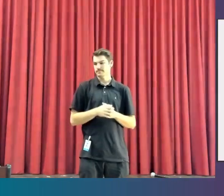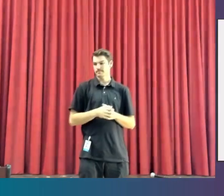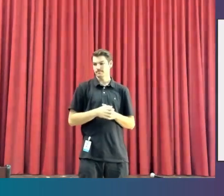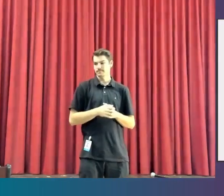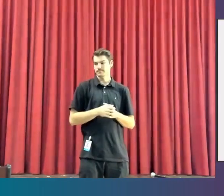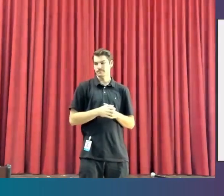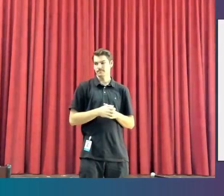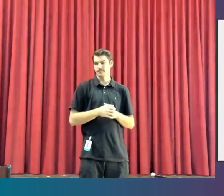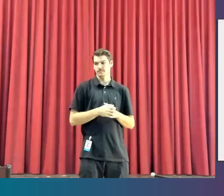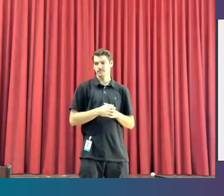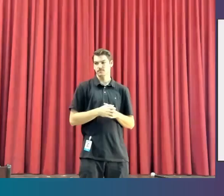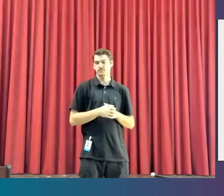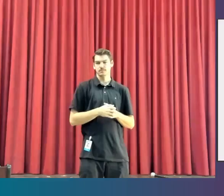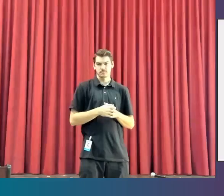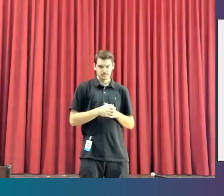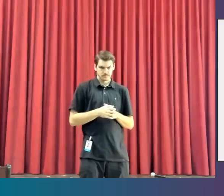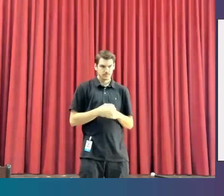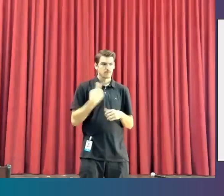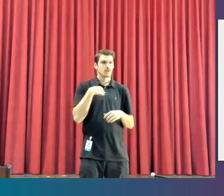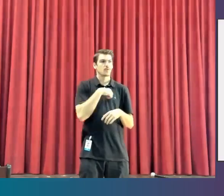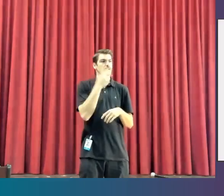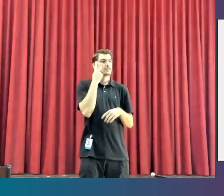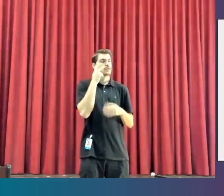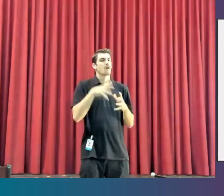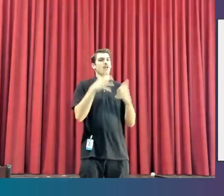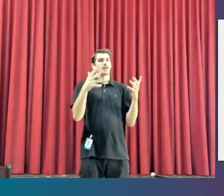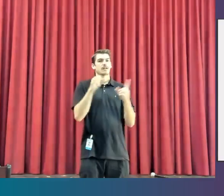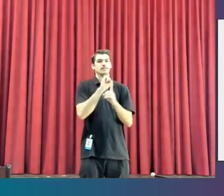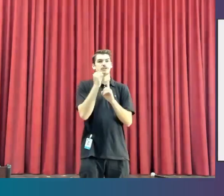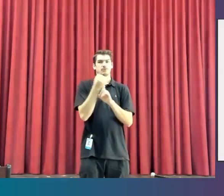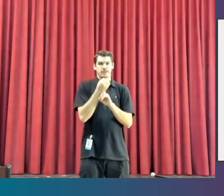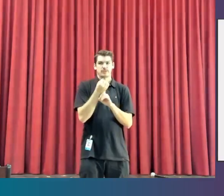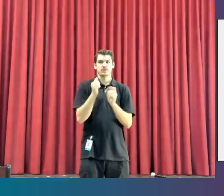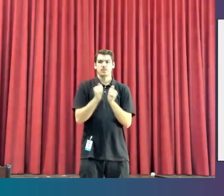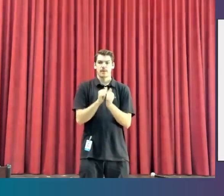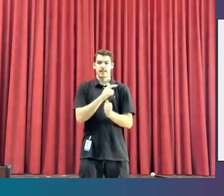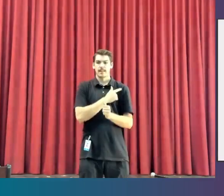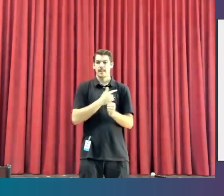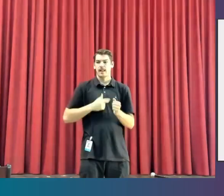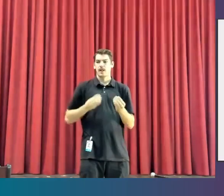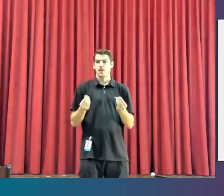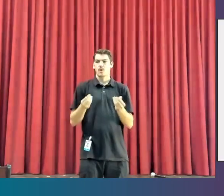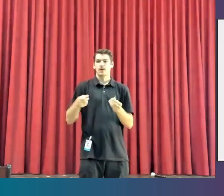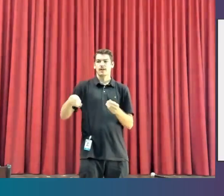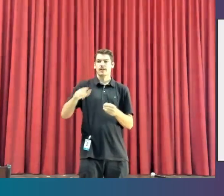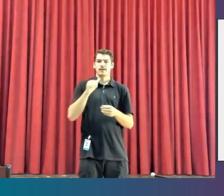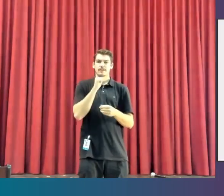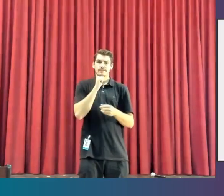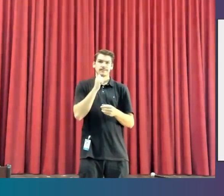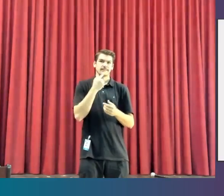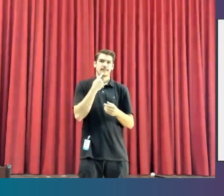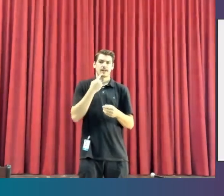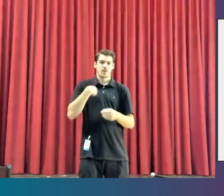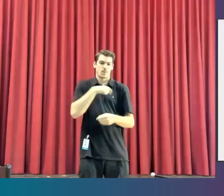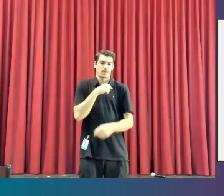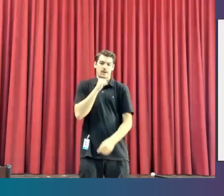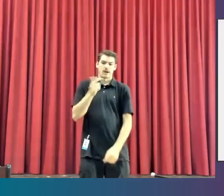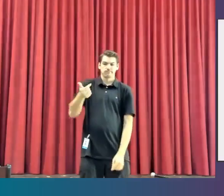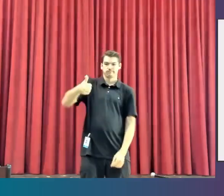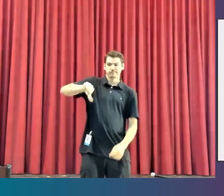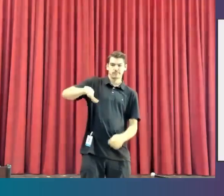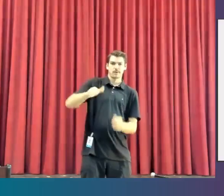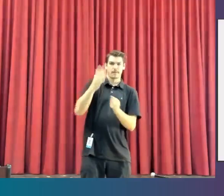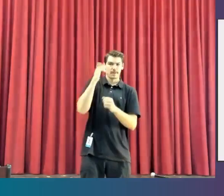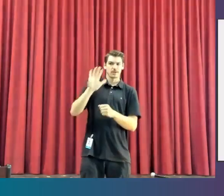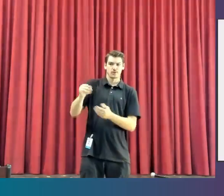We're seeing a lot of situations where landlords now no longer saying, I'm not going to accept this tenant because of your source